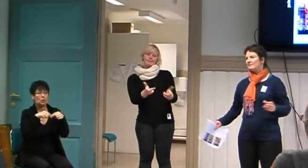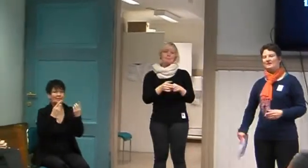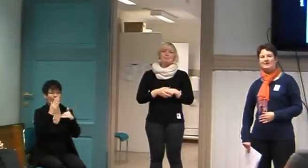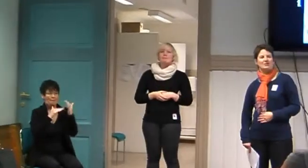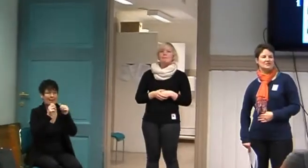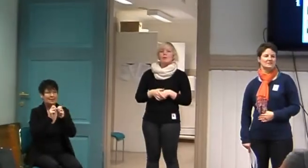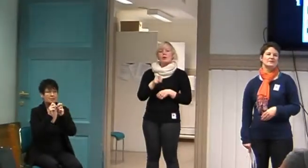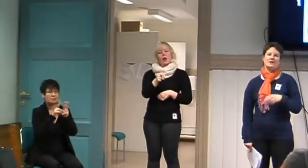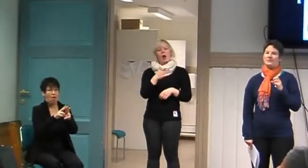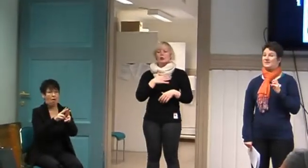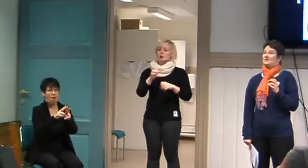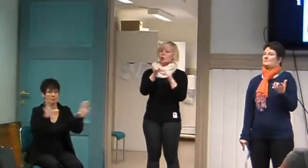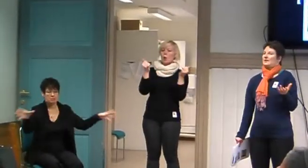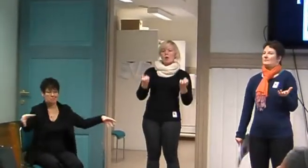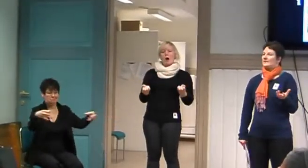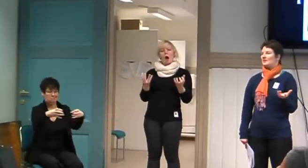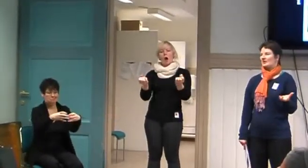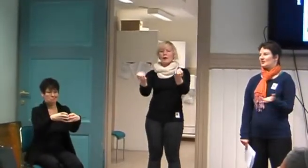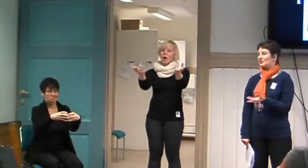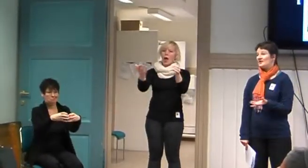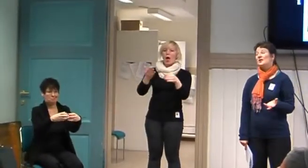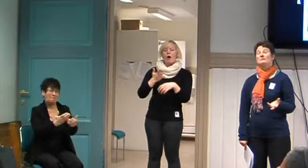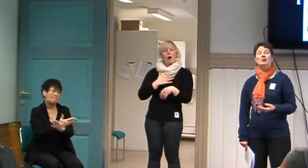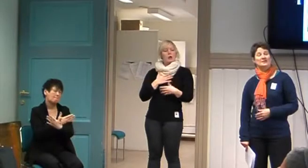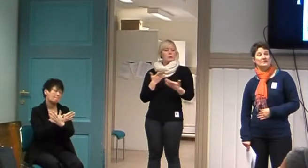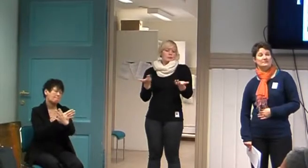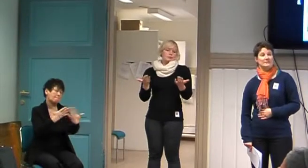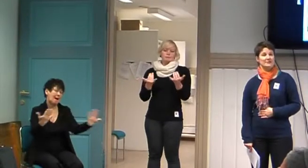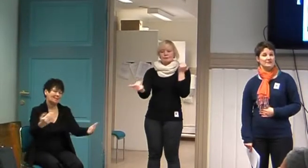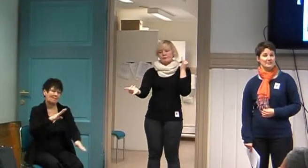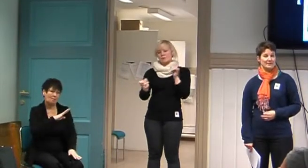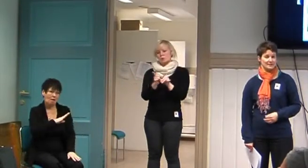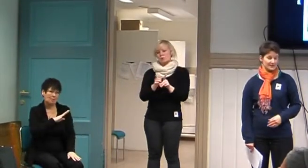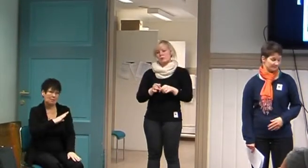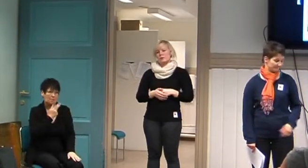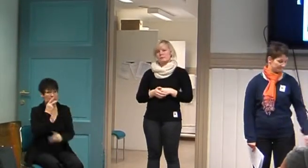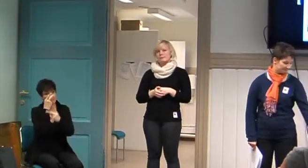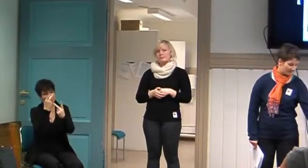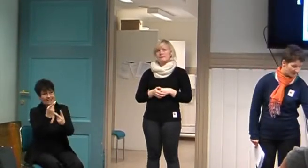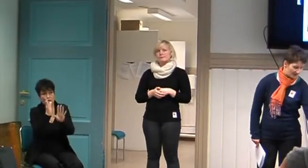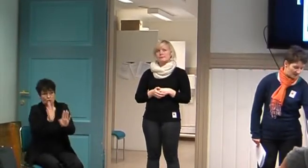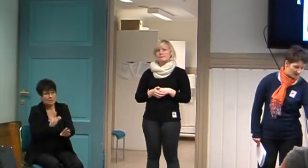very big garden that's an attraction in its own right in many respects.